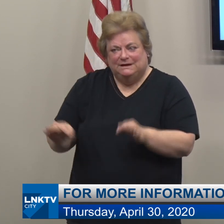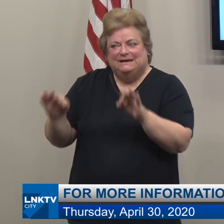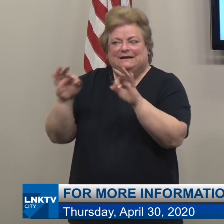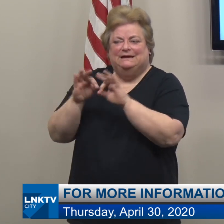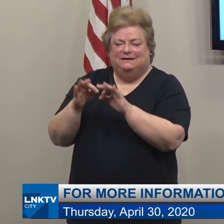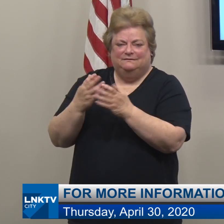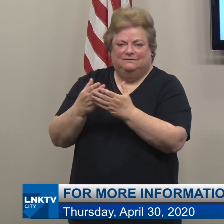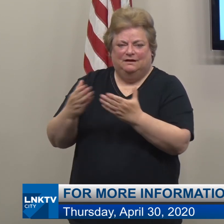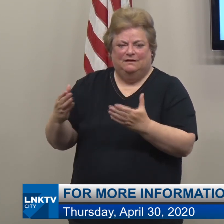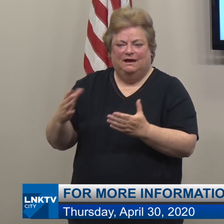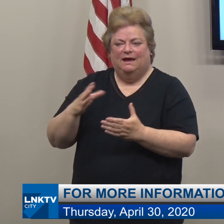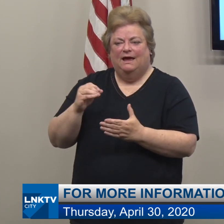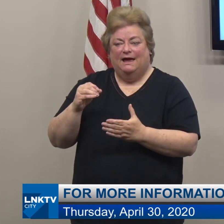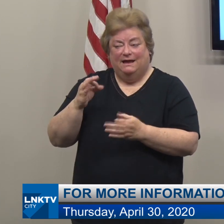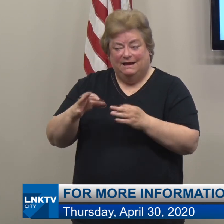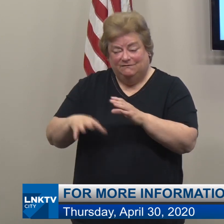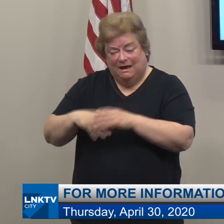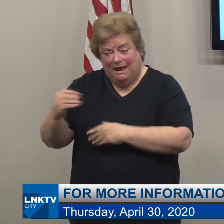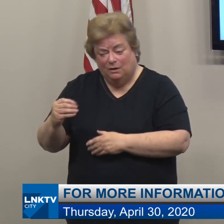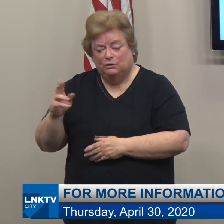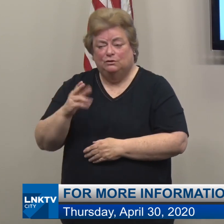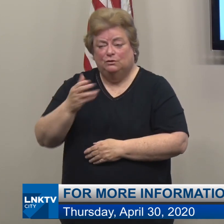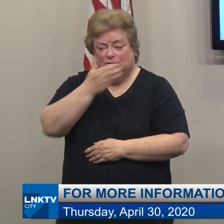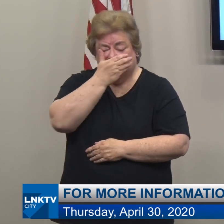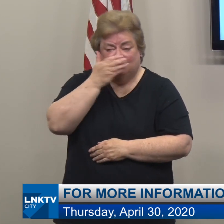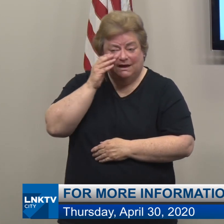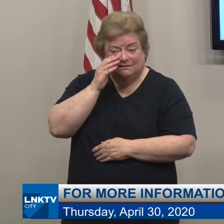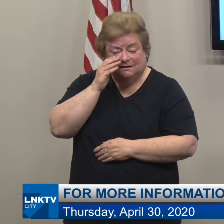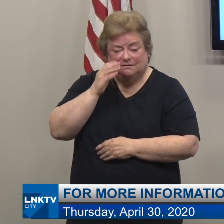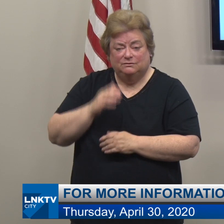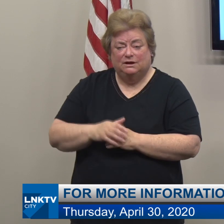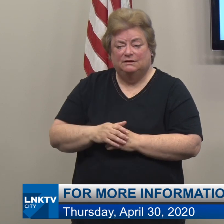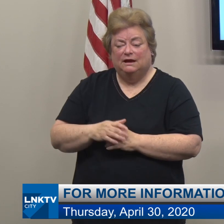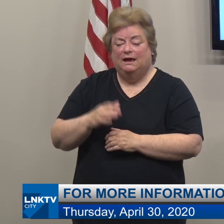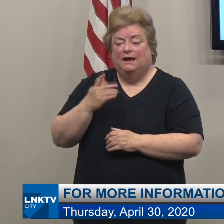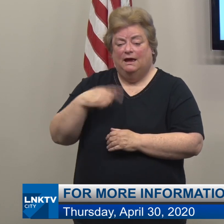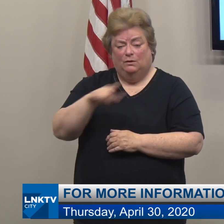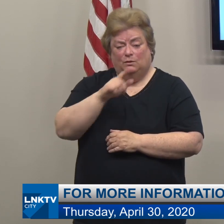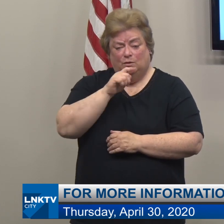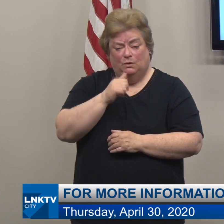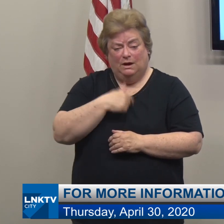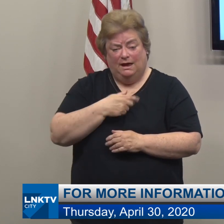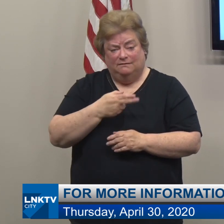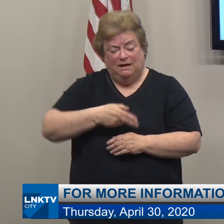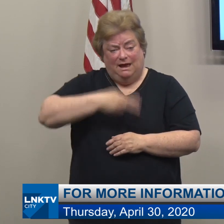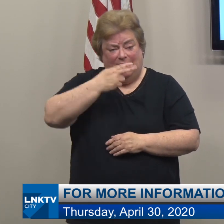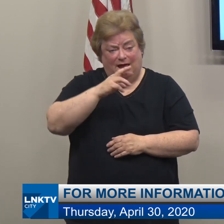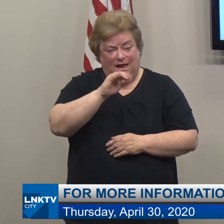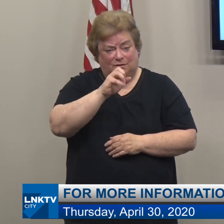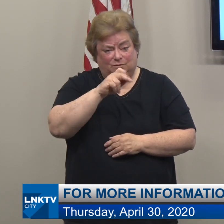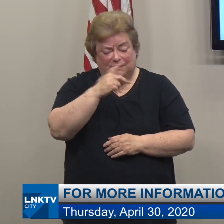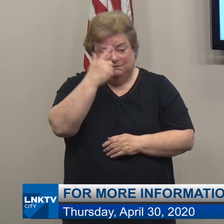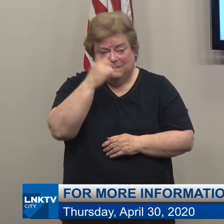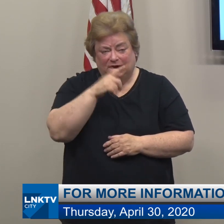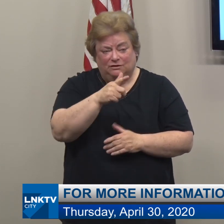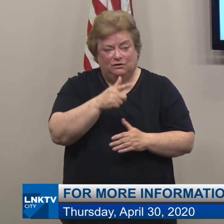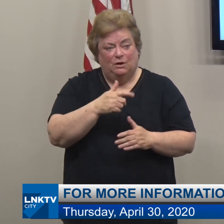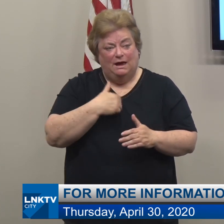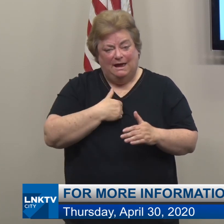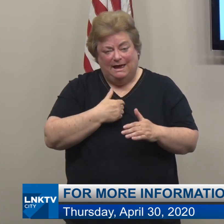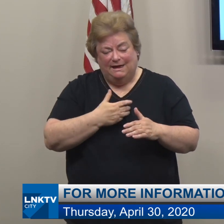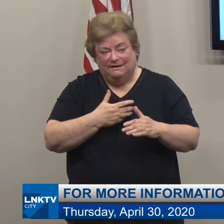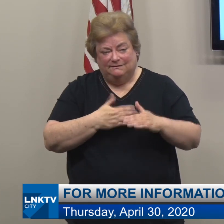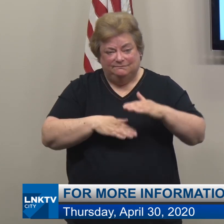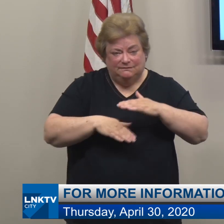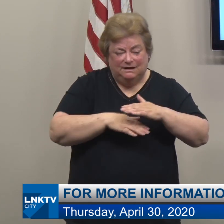definitely use face coverings, and those that are at greater risk because of an underlying health condition or their